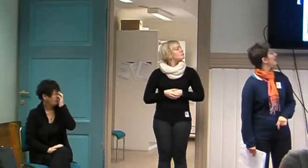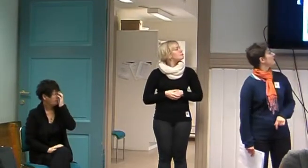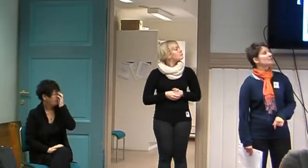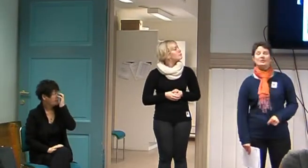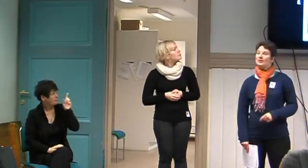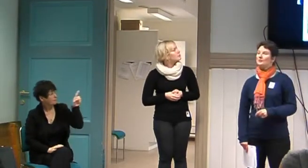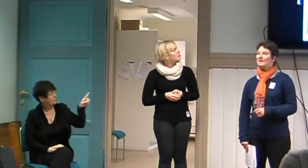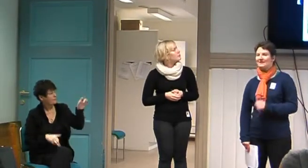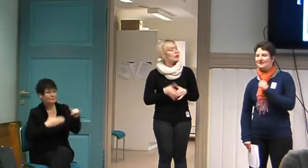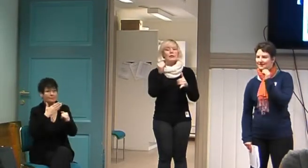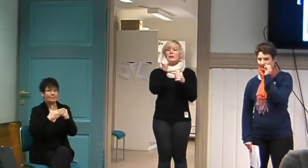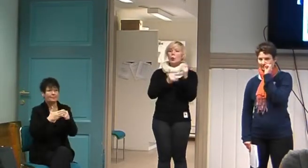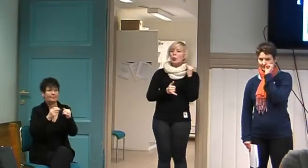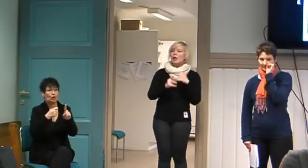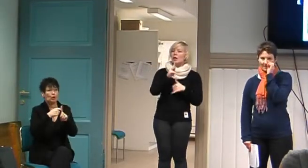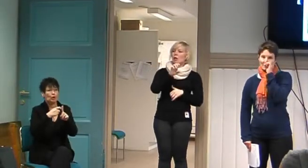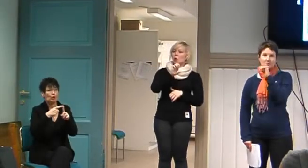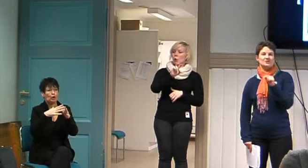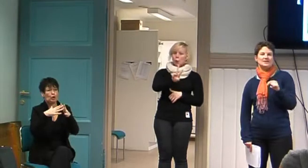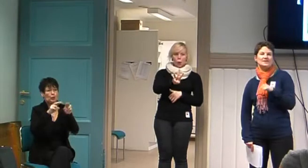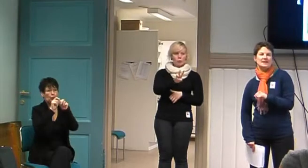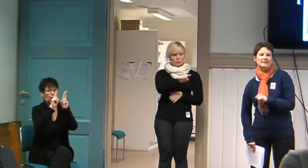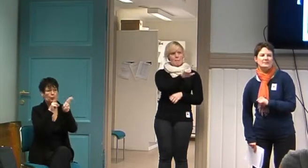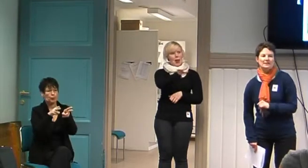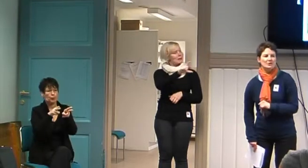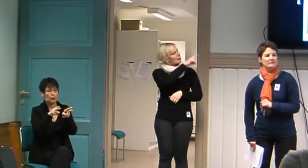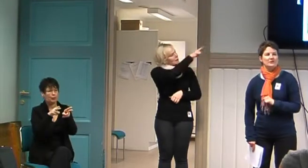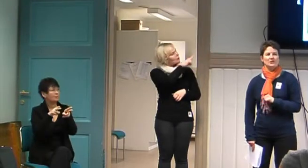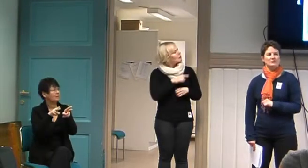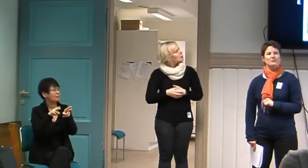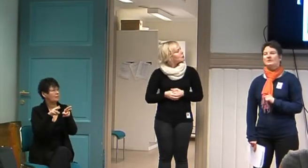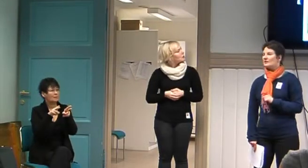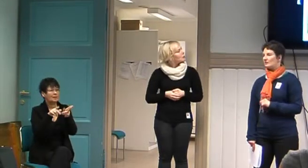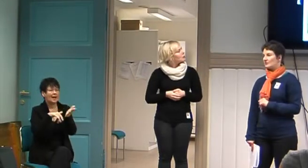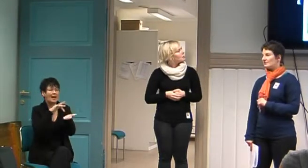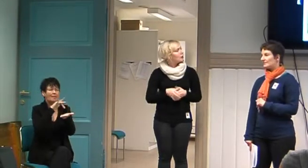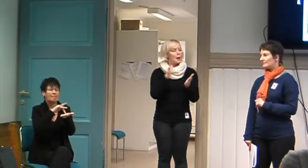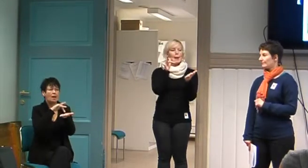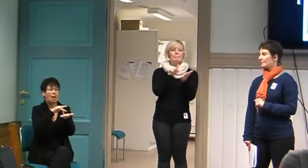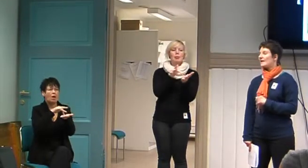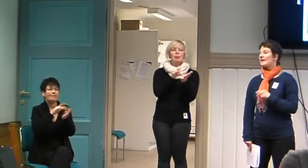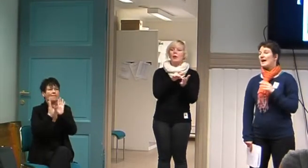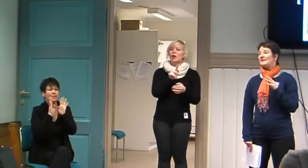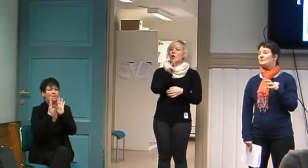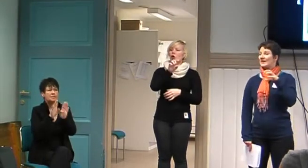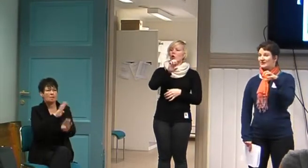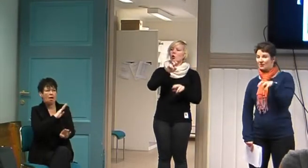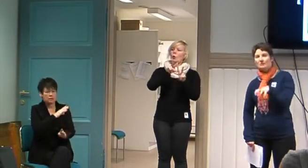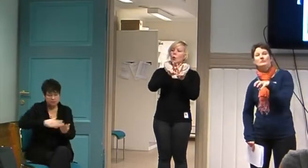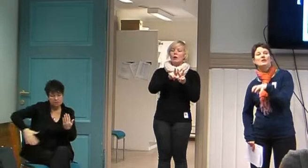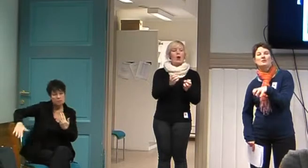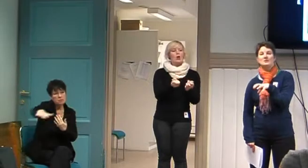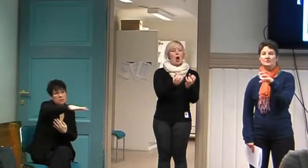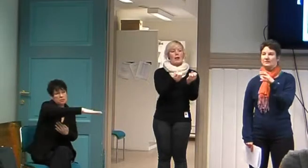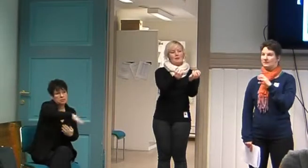we have Kew Palace, which is in the middle of Kew Gardens. And in fact,